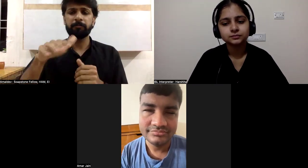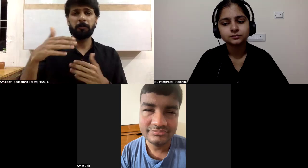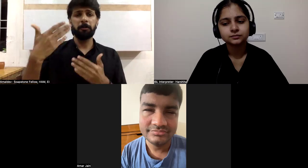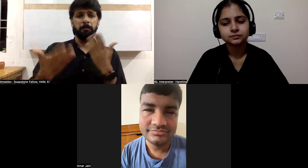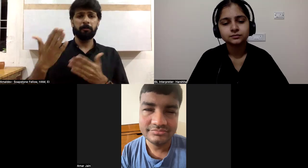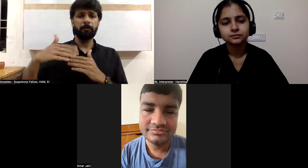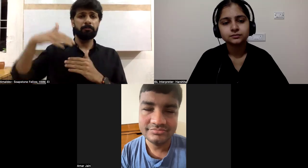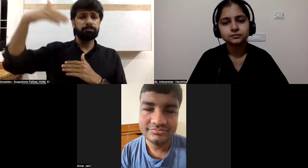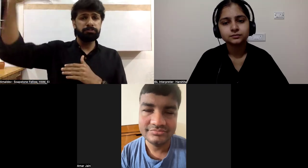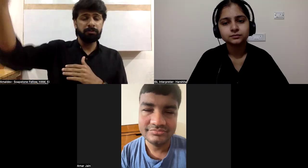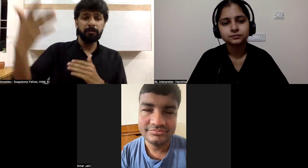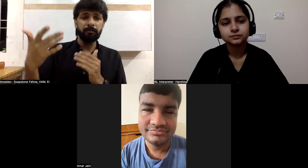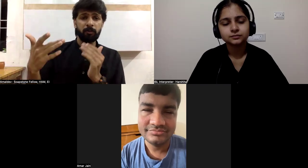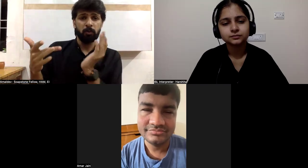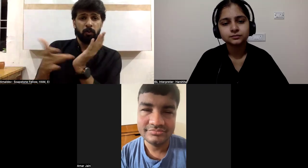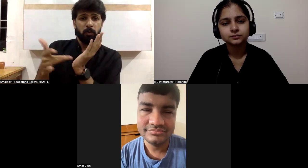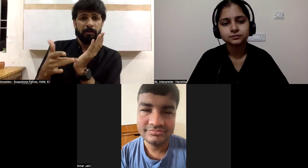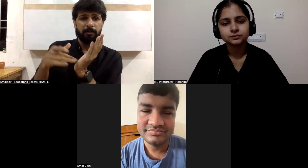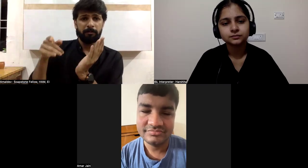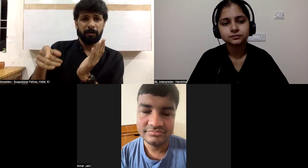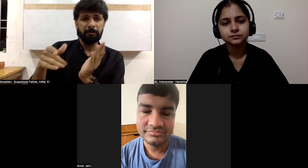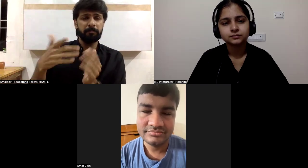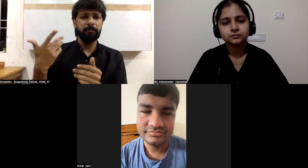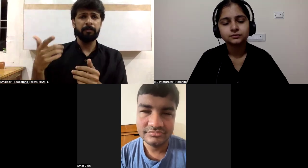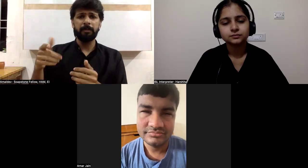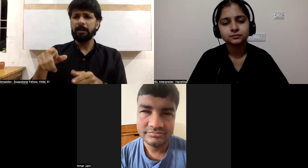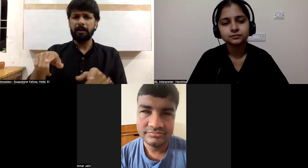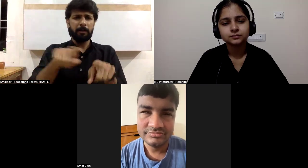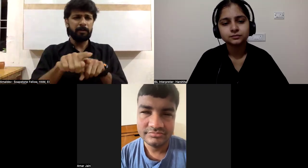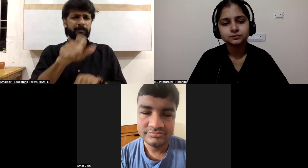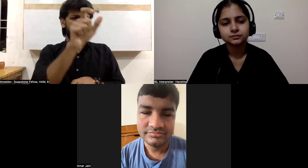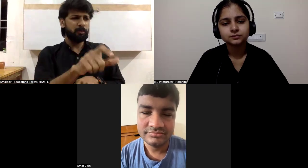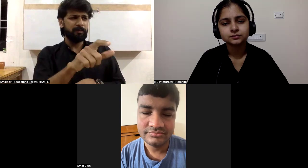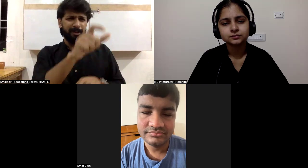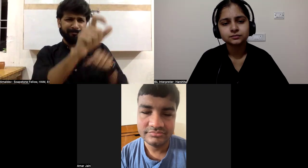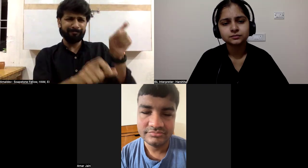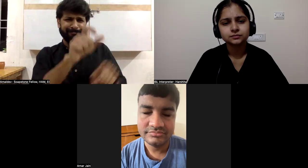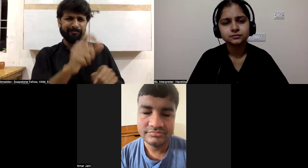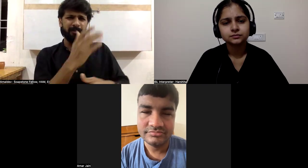making things accessible. I agree, as you mentioned. So now going forward,